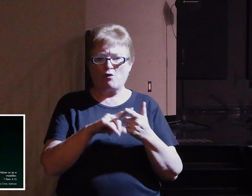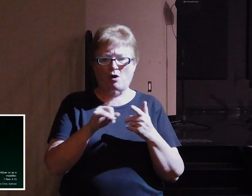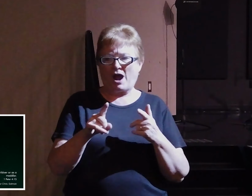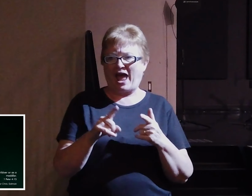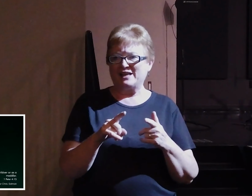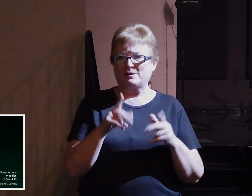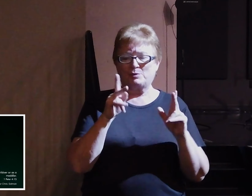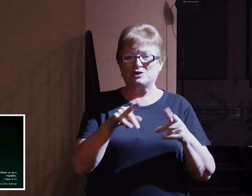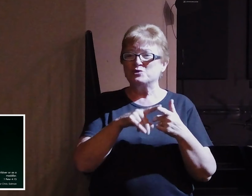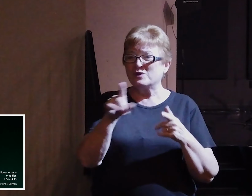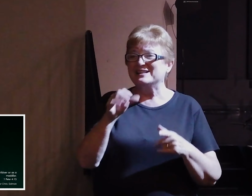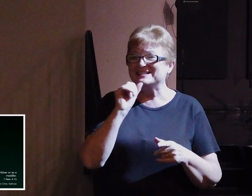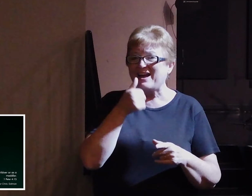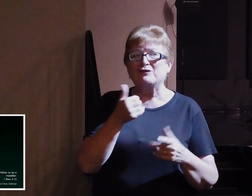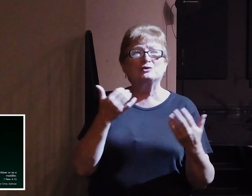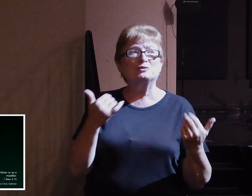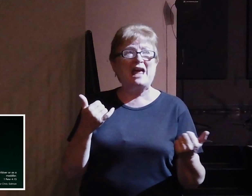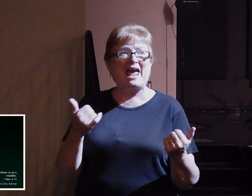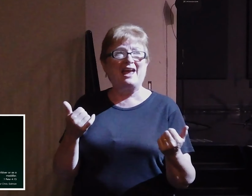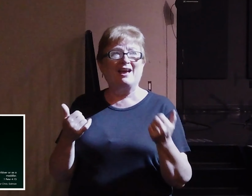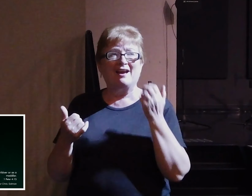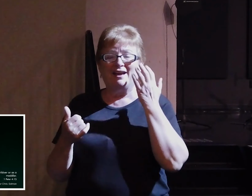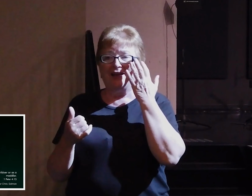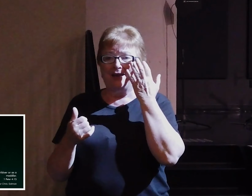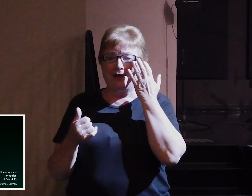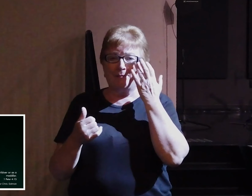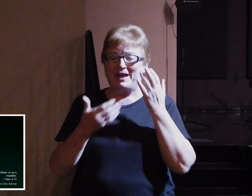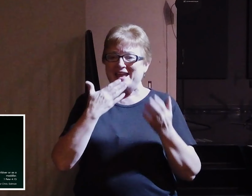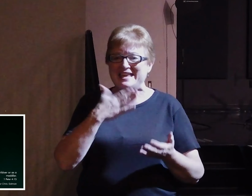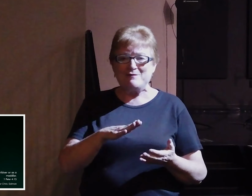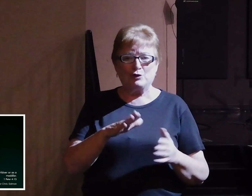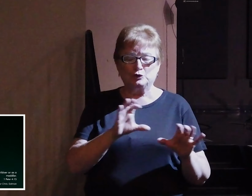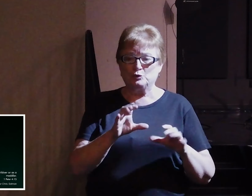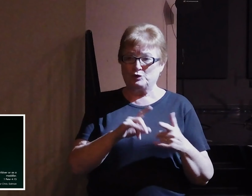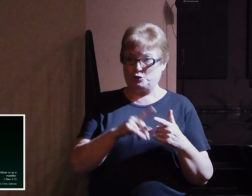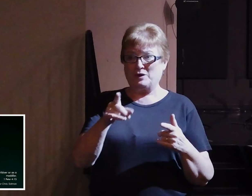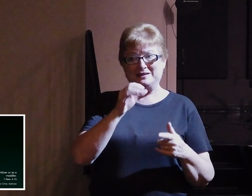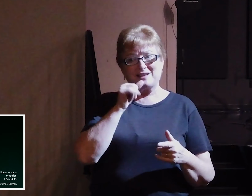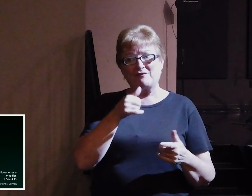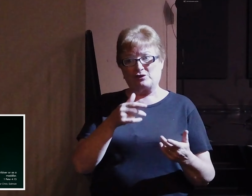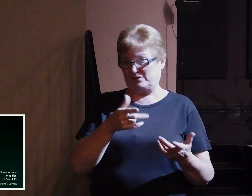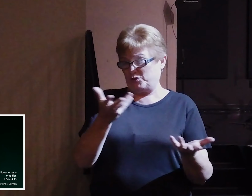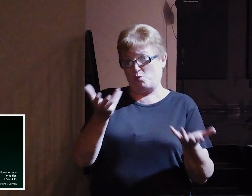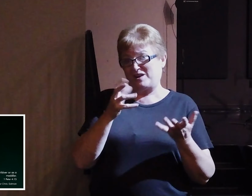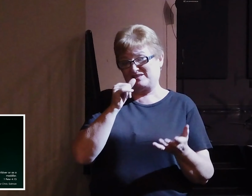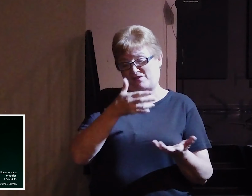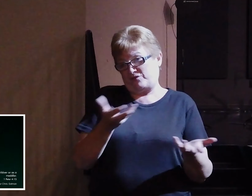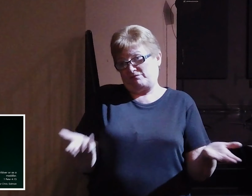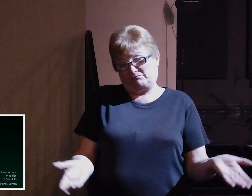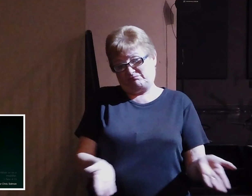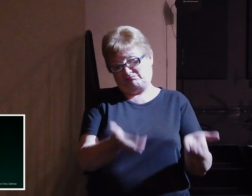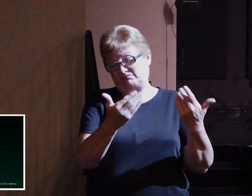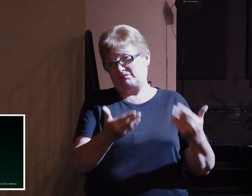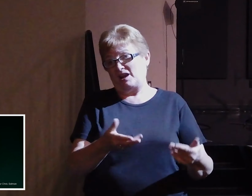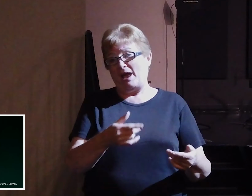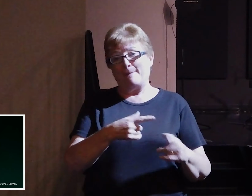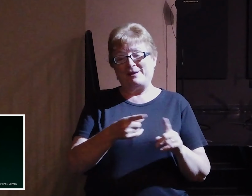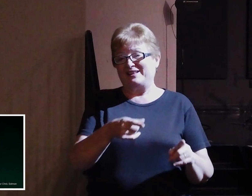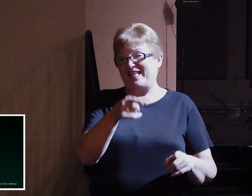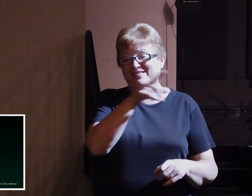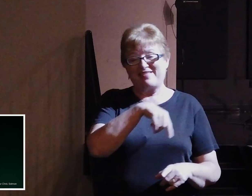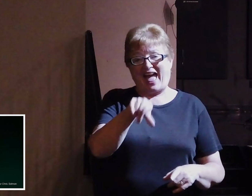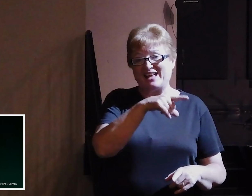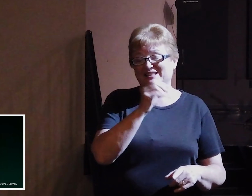You can suffer today by doing any one of these things. You want suffering? Go for it. But that kind of suffering doesn't bring glory to God.